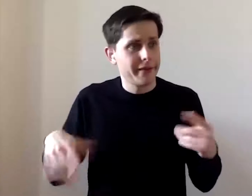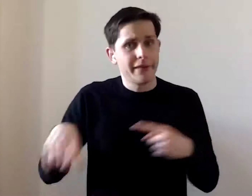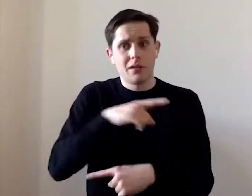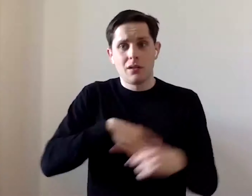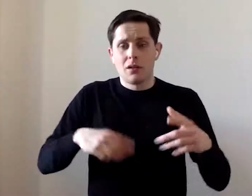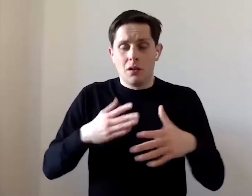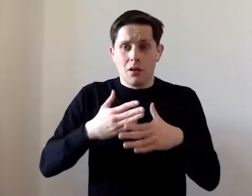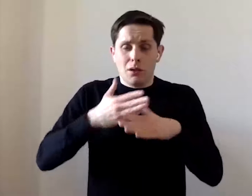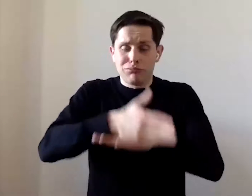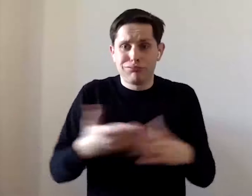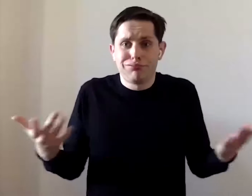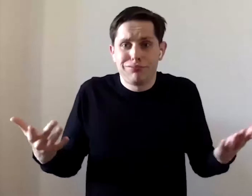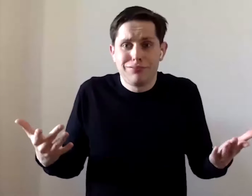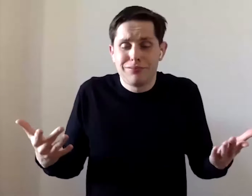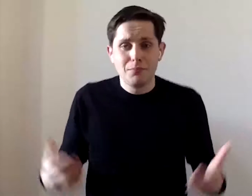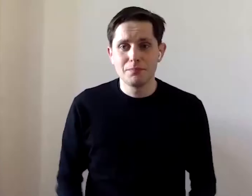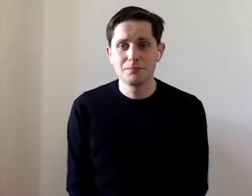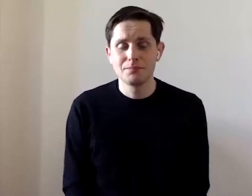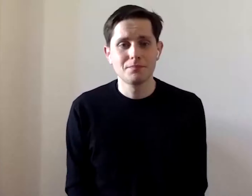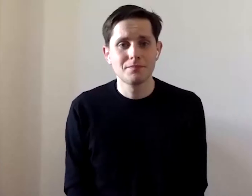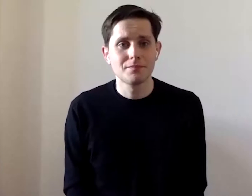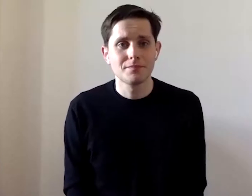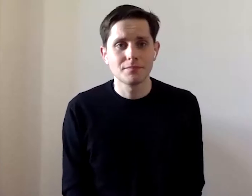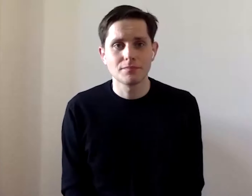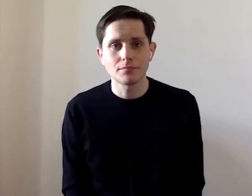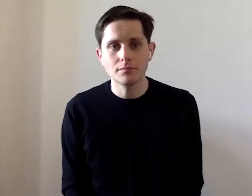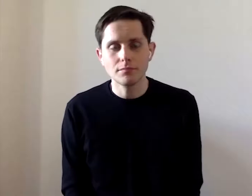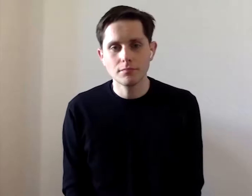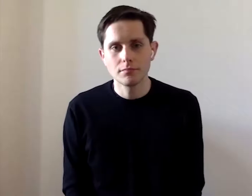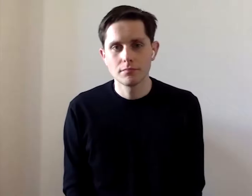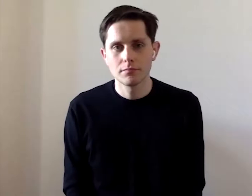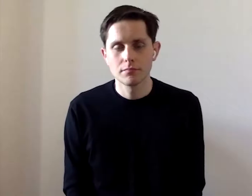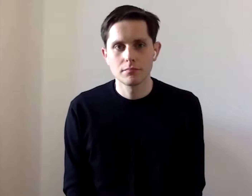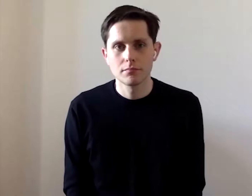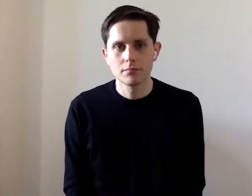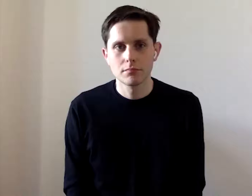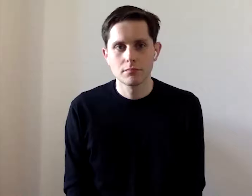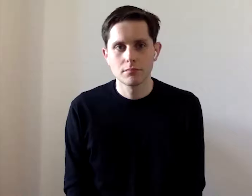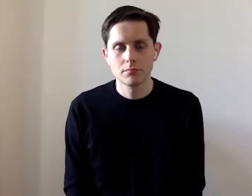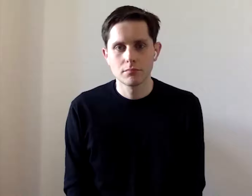could fund that, because it's not something that we can do for free, because we're all overworked